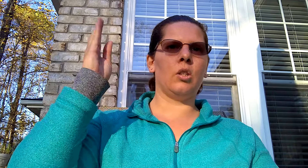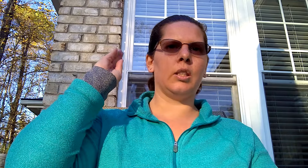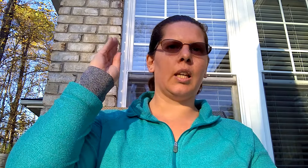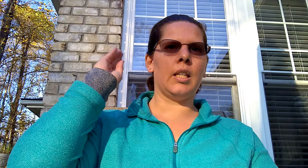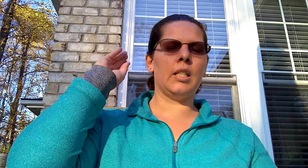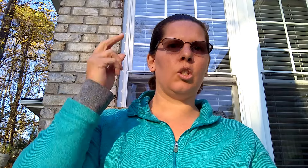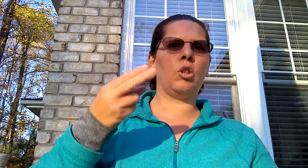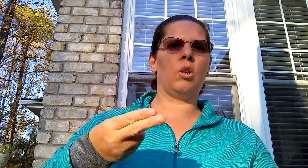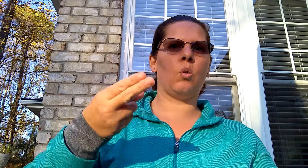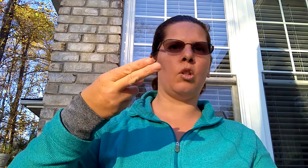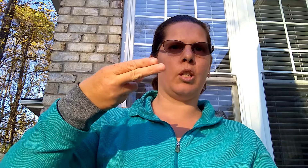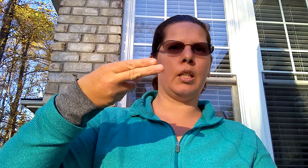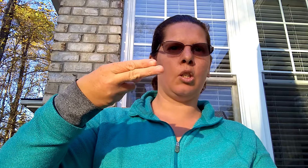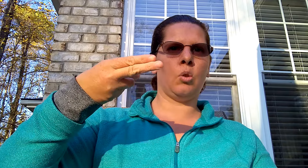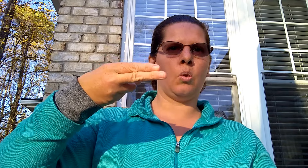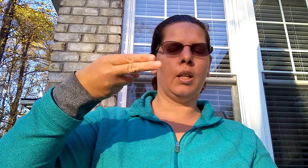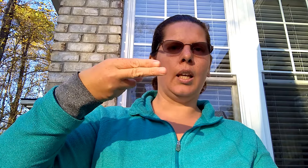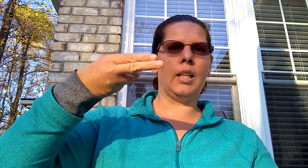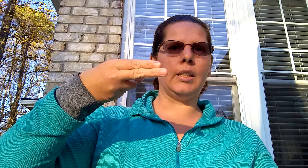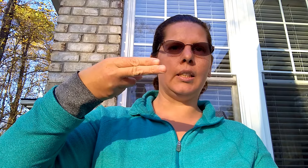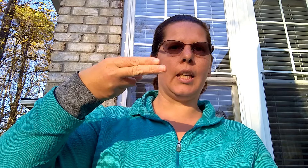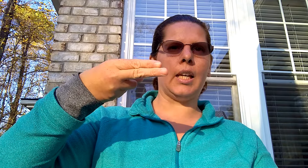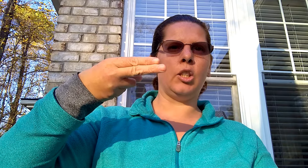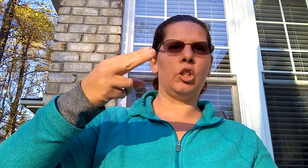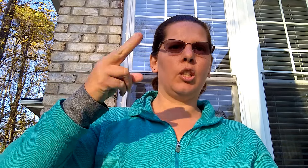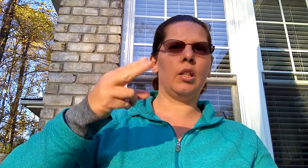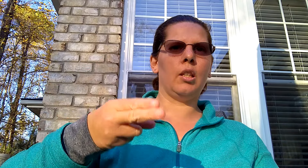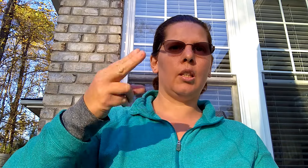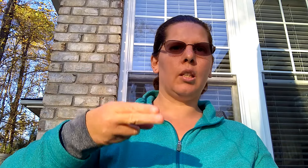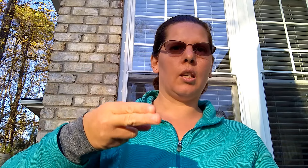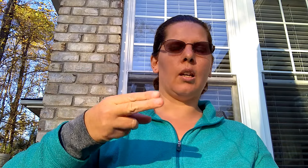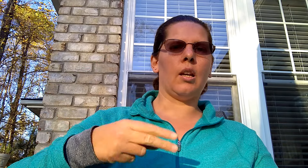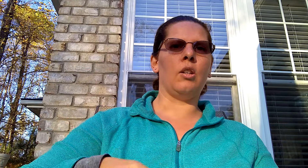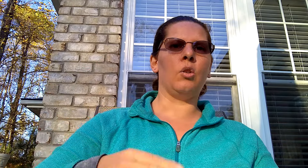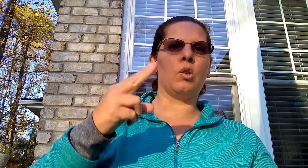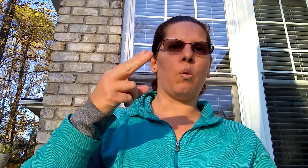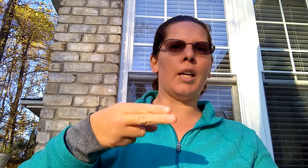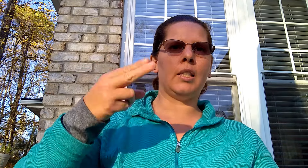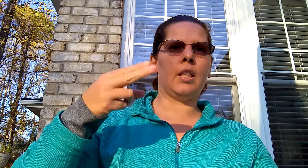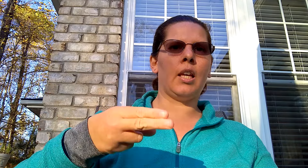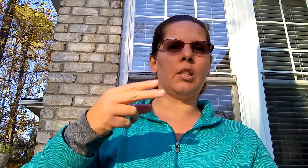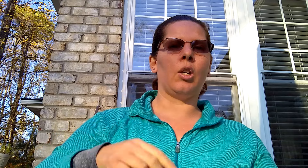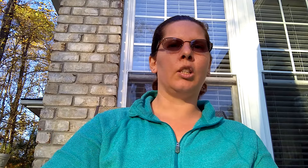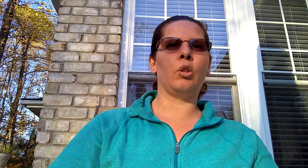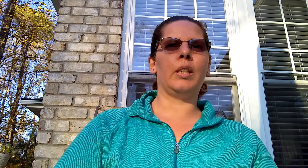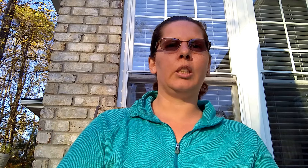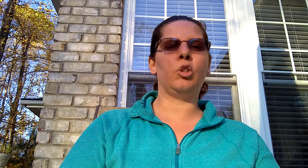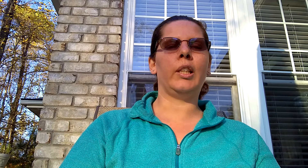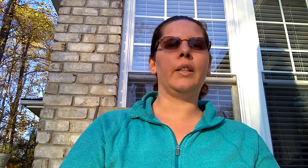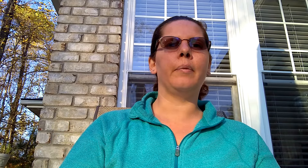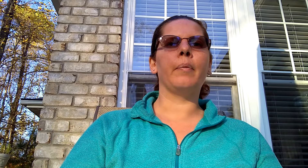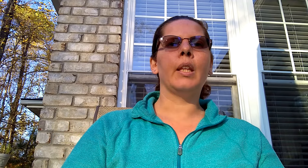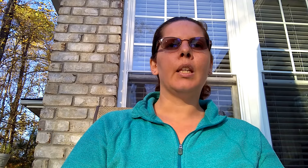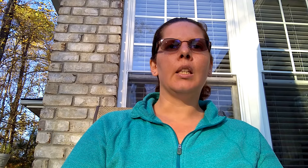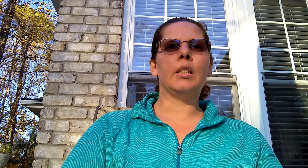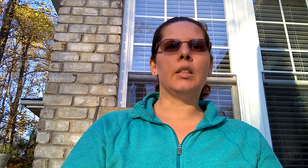sign history, or you can do, this is the H, and do it twice. That's also history.